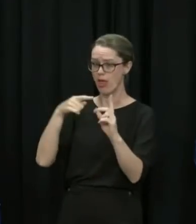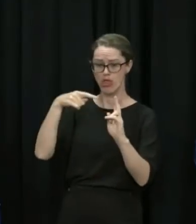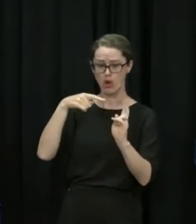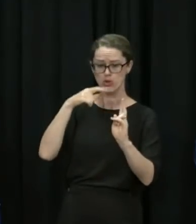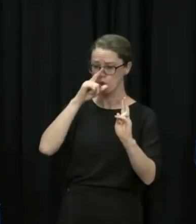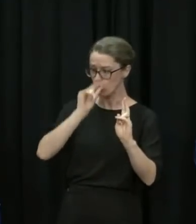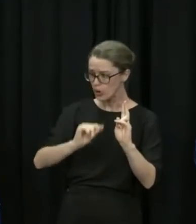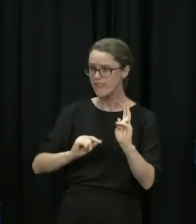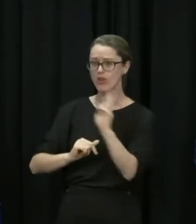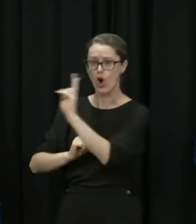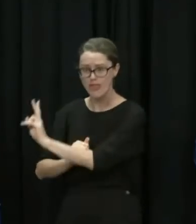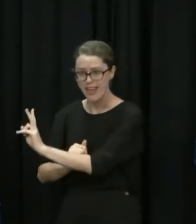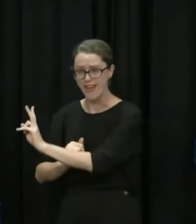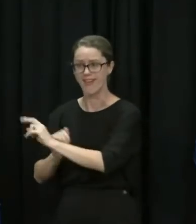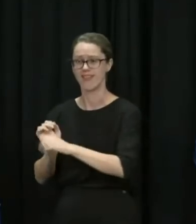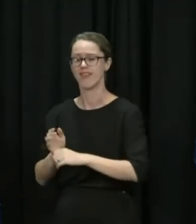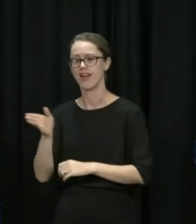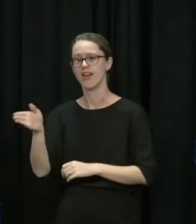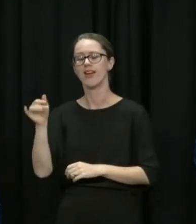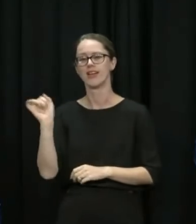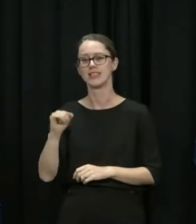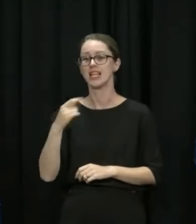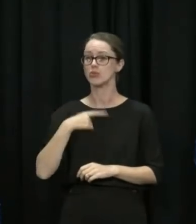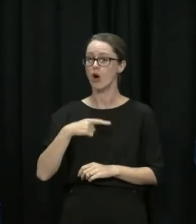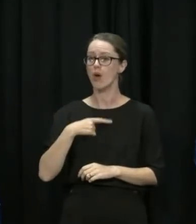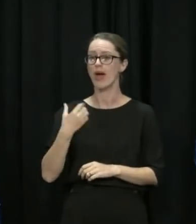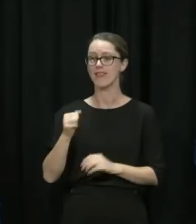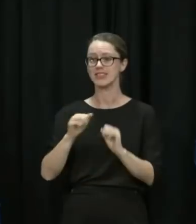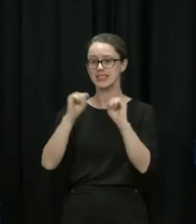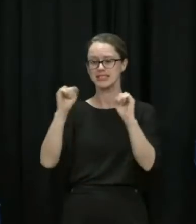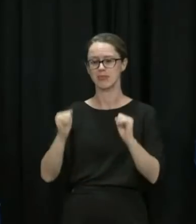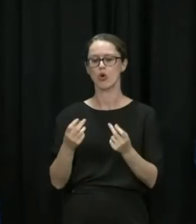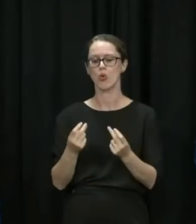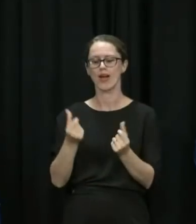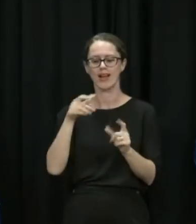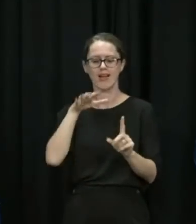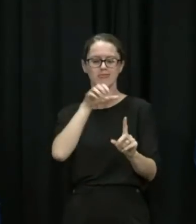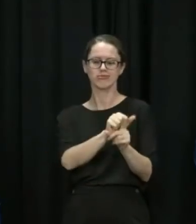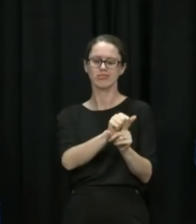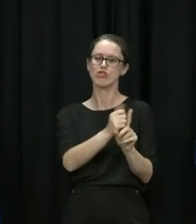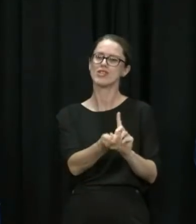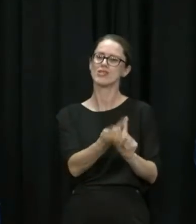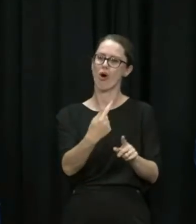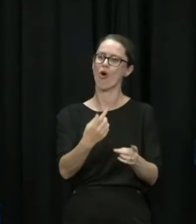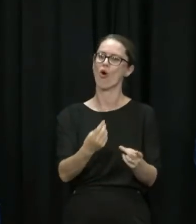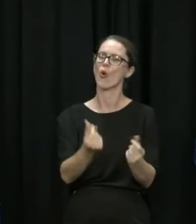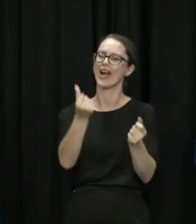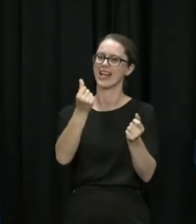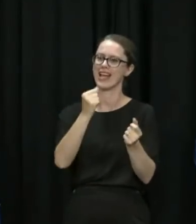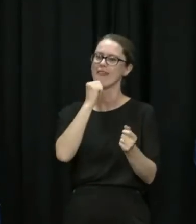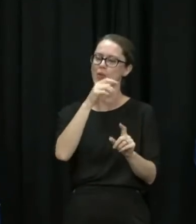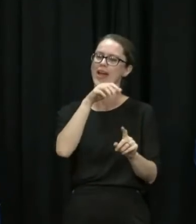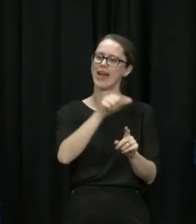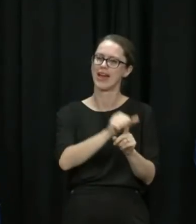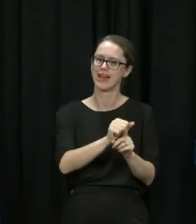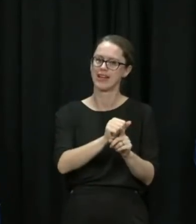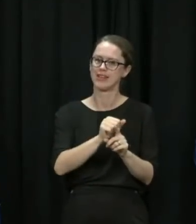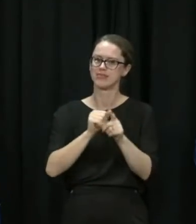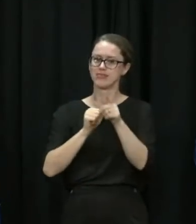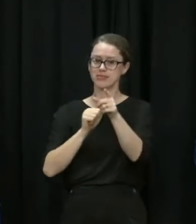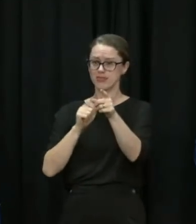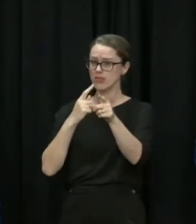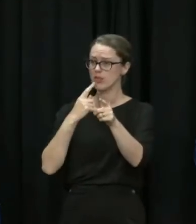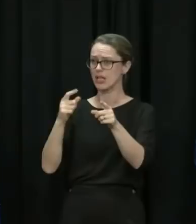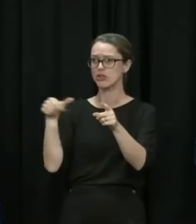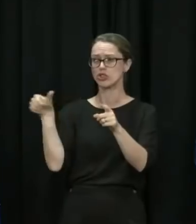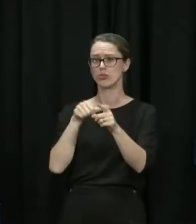yeah, and of course we have a system that allows us to pick up as quickly as we can and react as quickly as we can. But what you're proposing is